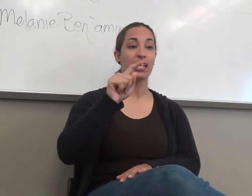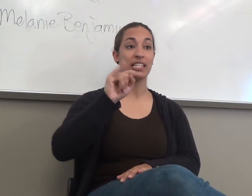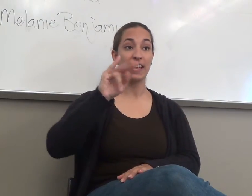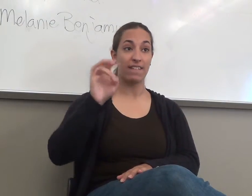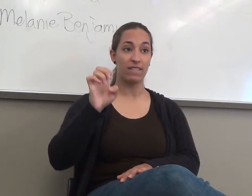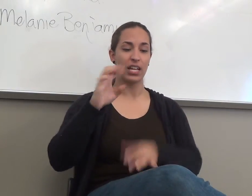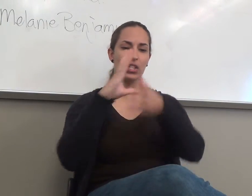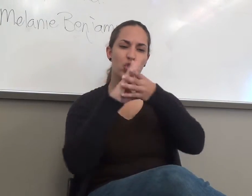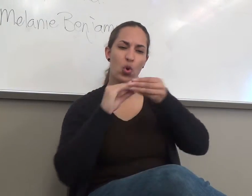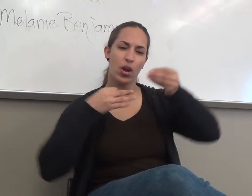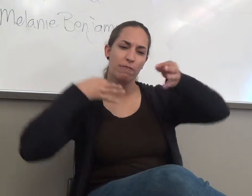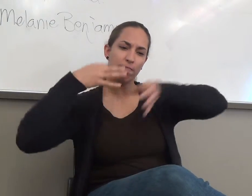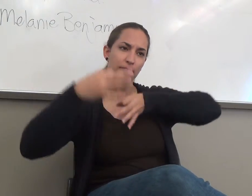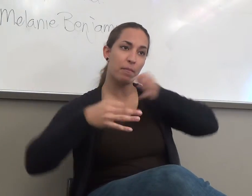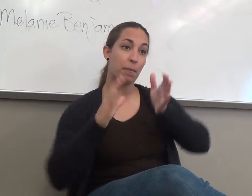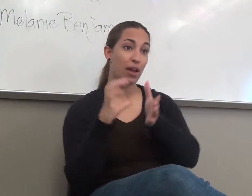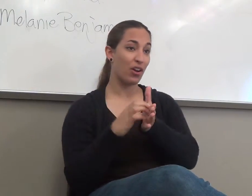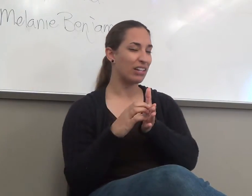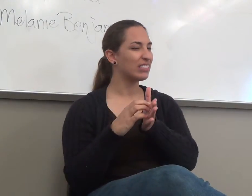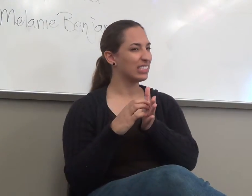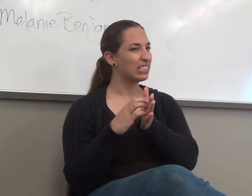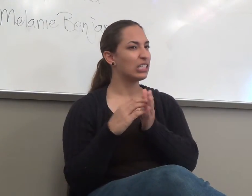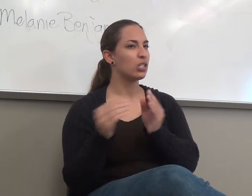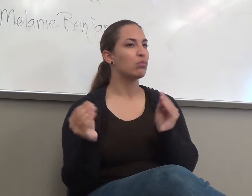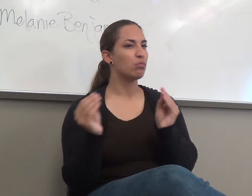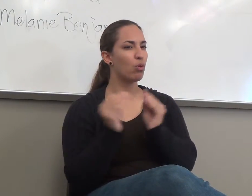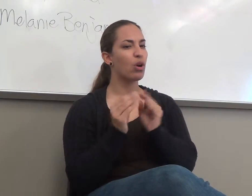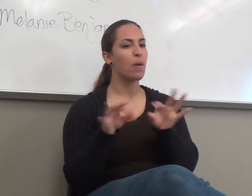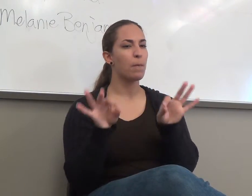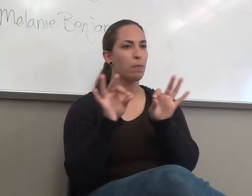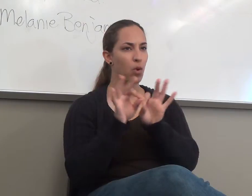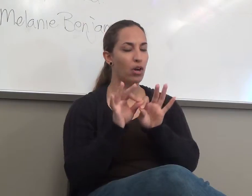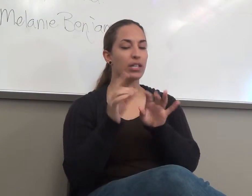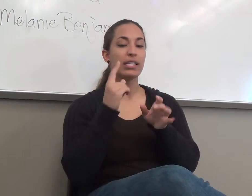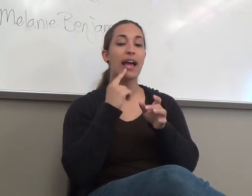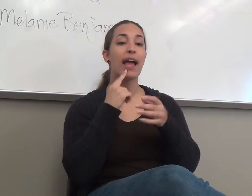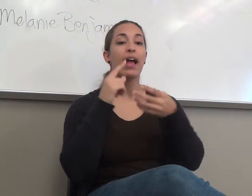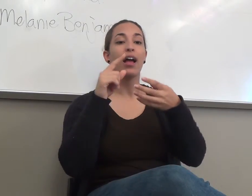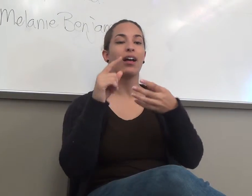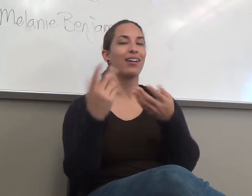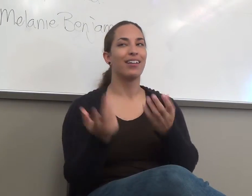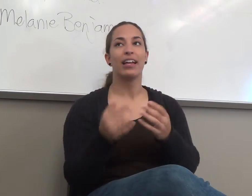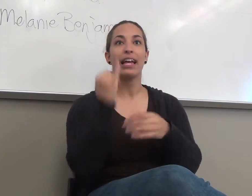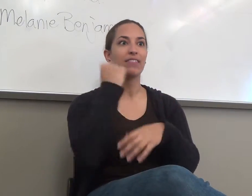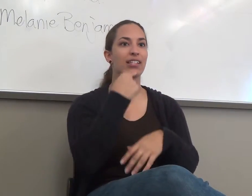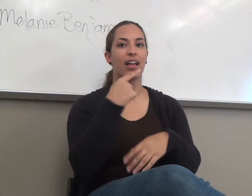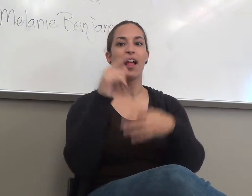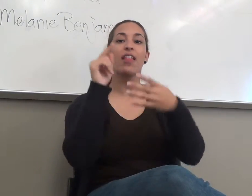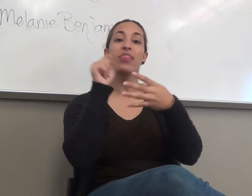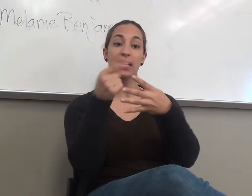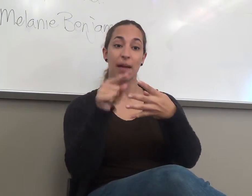saying, this happened, this happened, this happened. Oh, by the way, it's important for you to know that before that, this